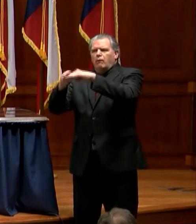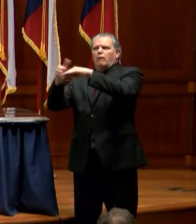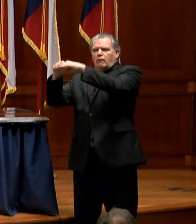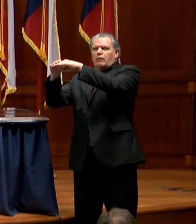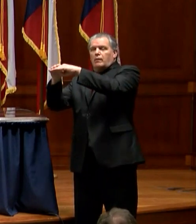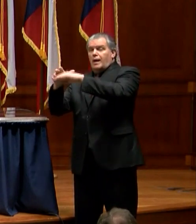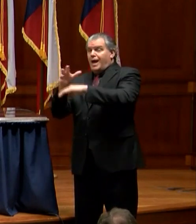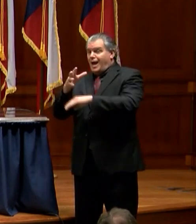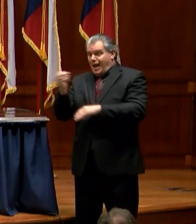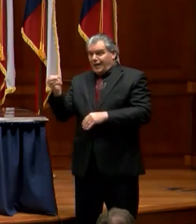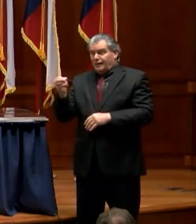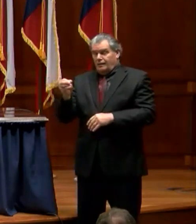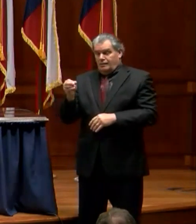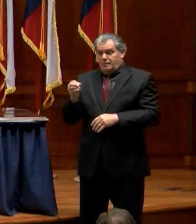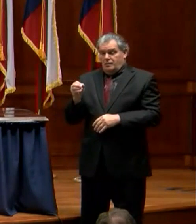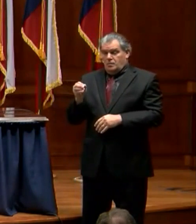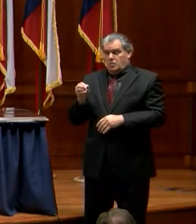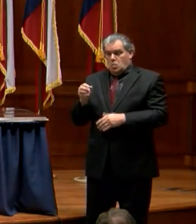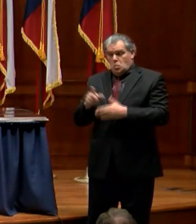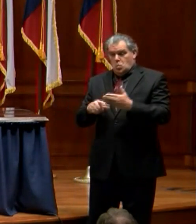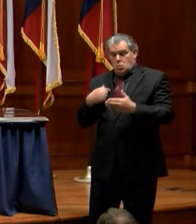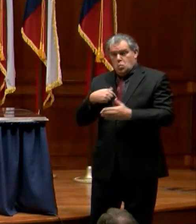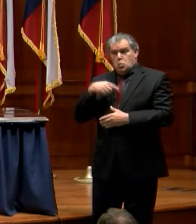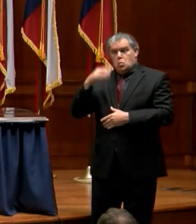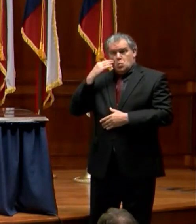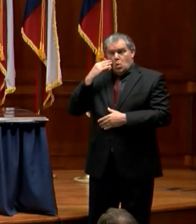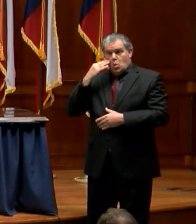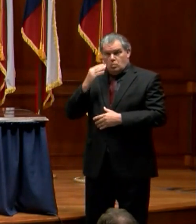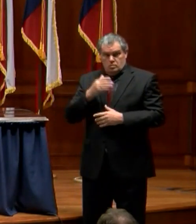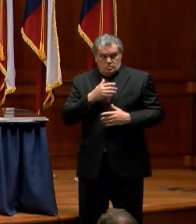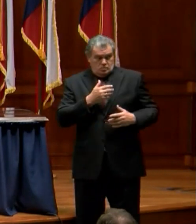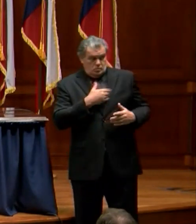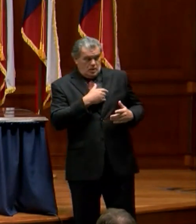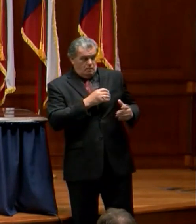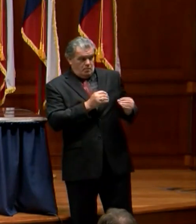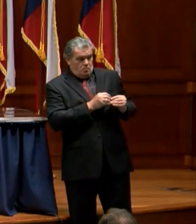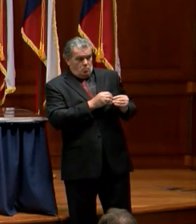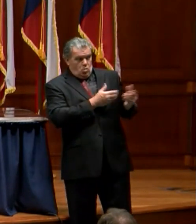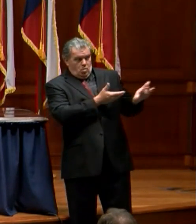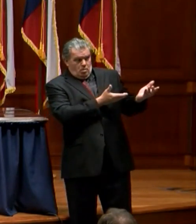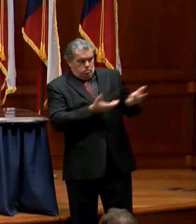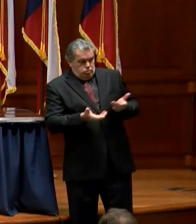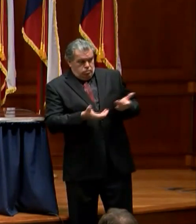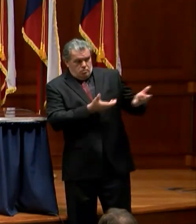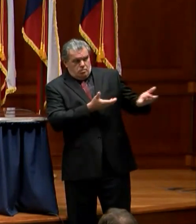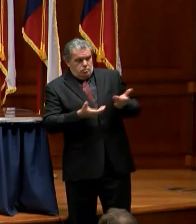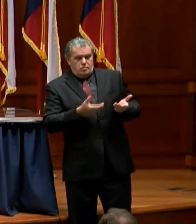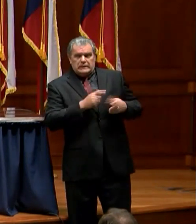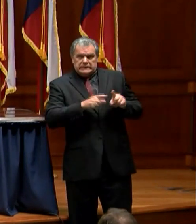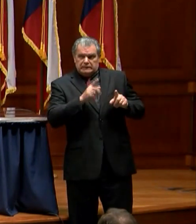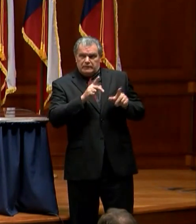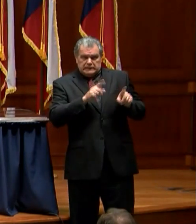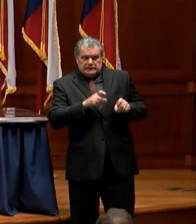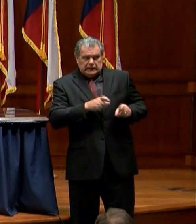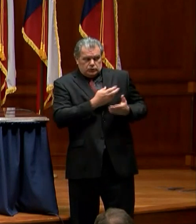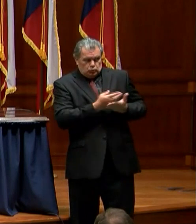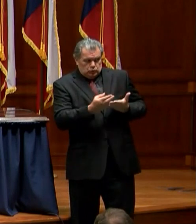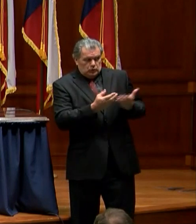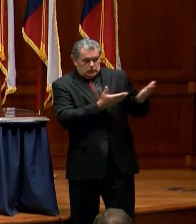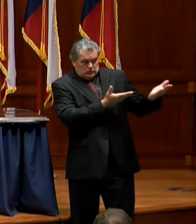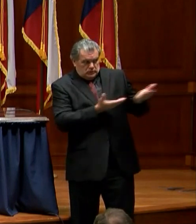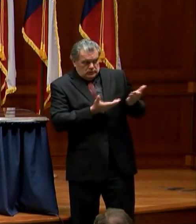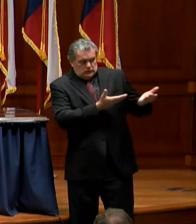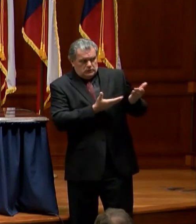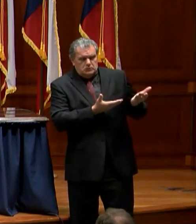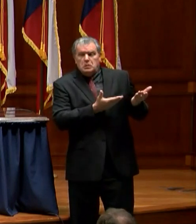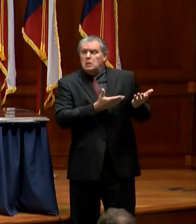that, and as a result of what we know is in the pipeline now as far as available testing resources are concerned, we'll have plenty